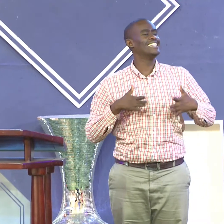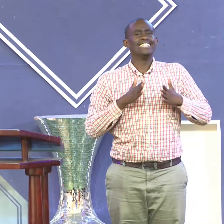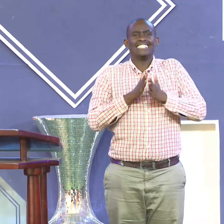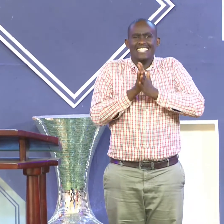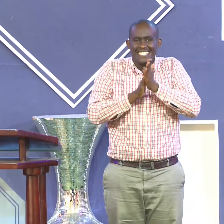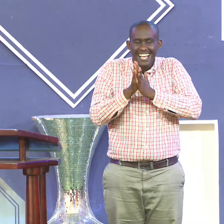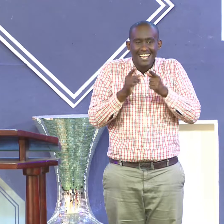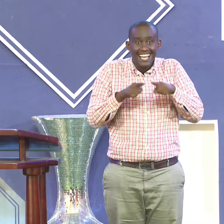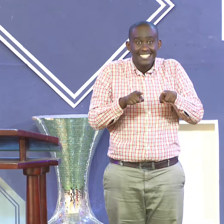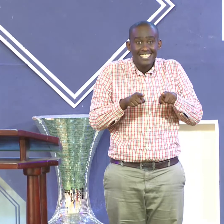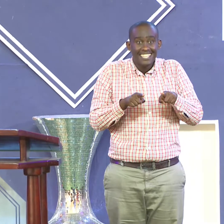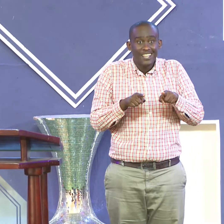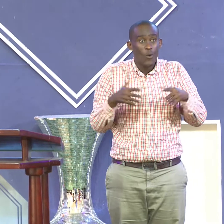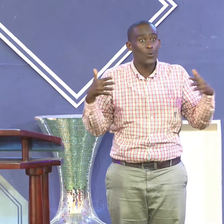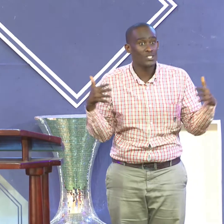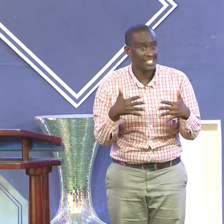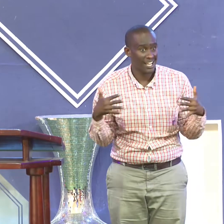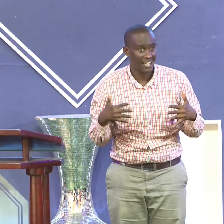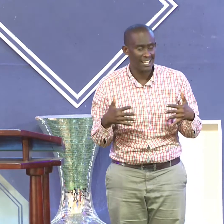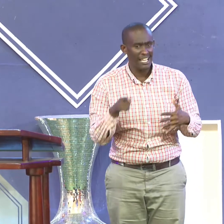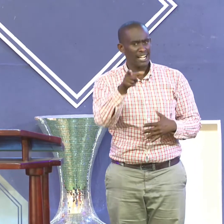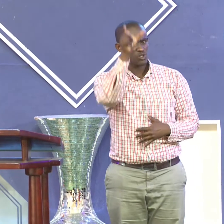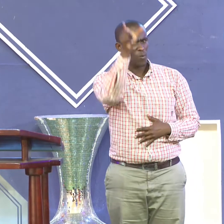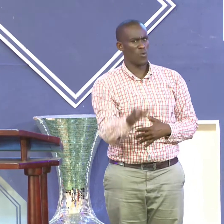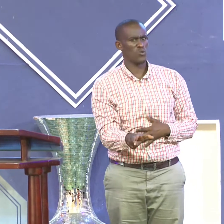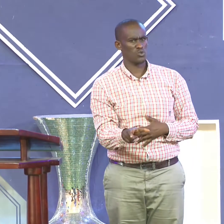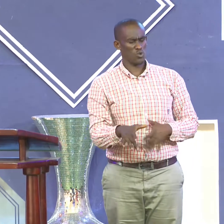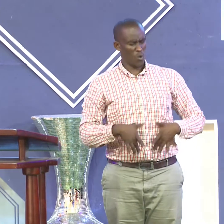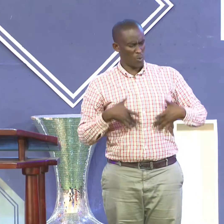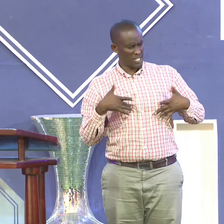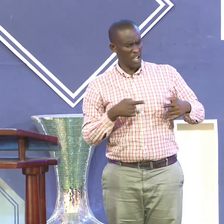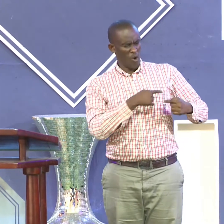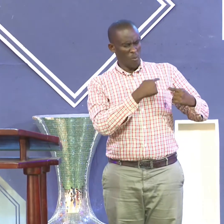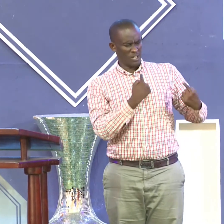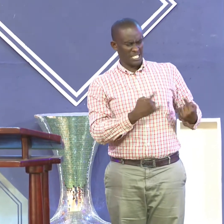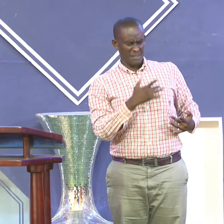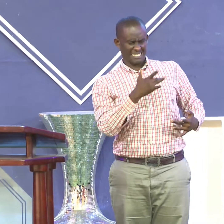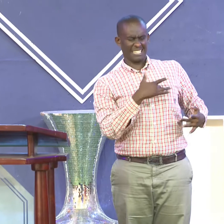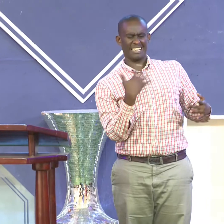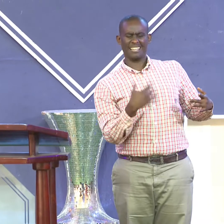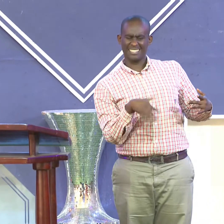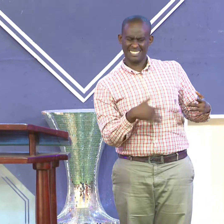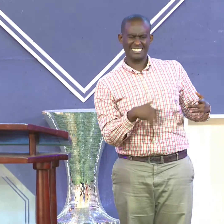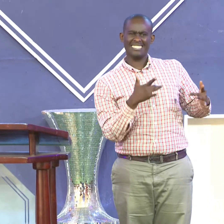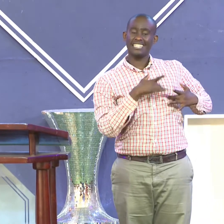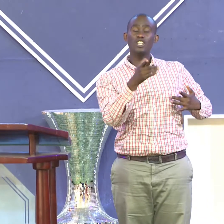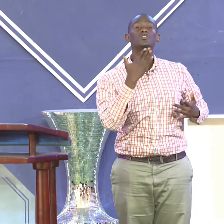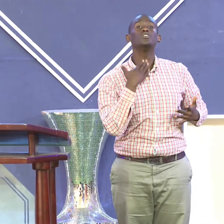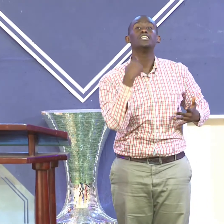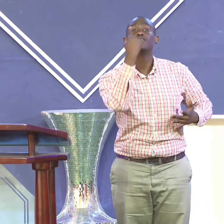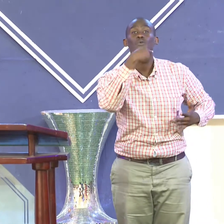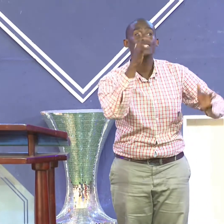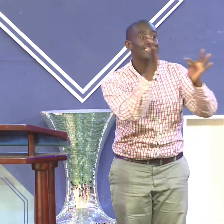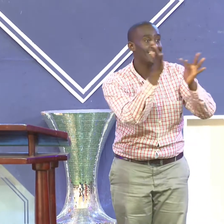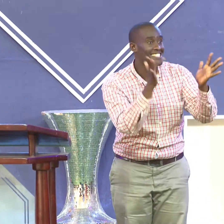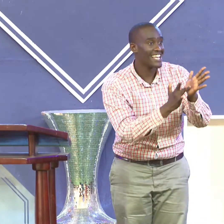do it. But because of fear, when you still feel that at heart, you need